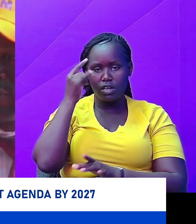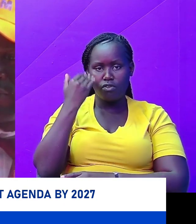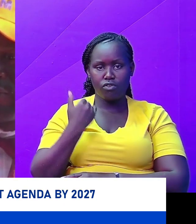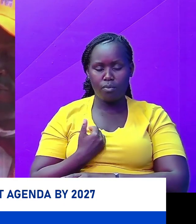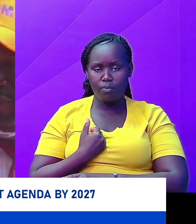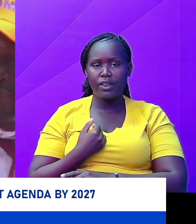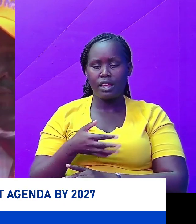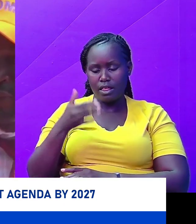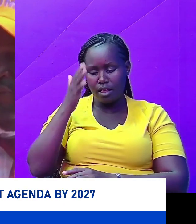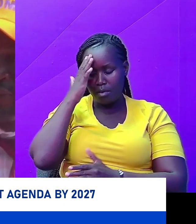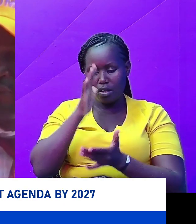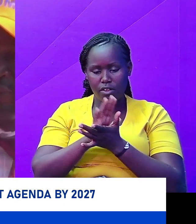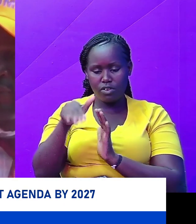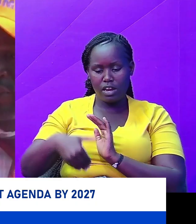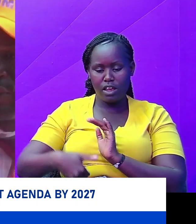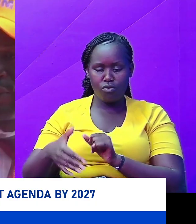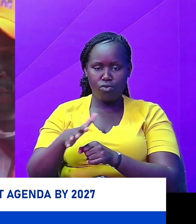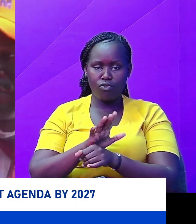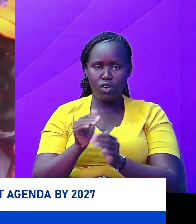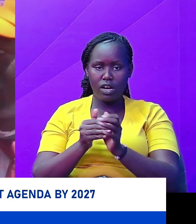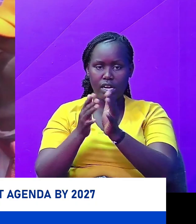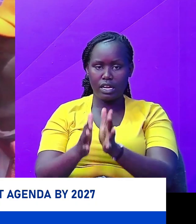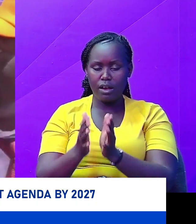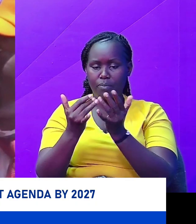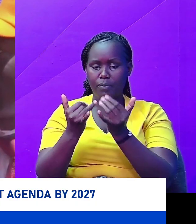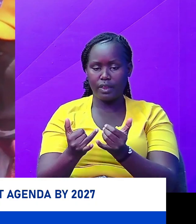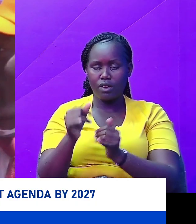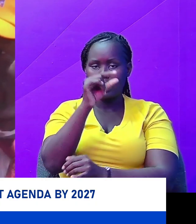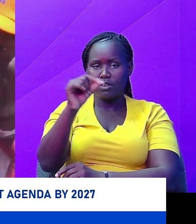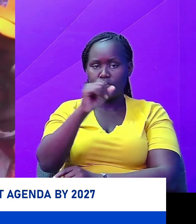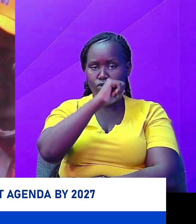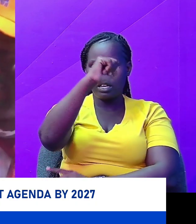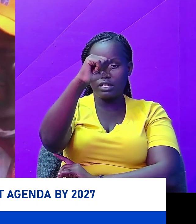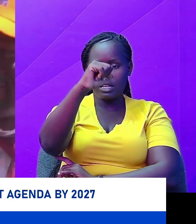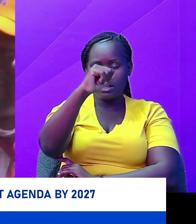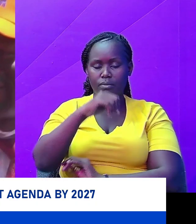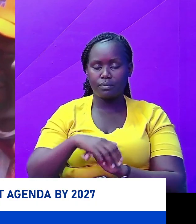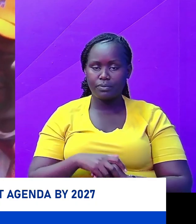youthful leader. Walitambua kuwa sahihi wakati wa Gen Z.